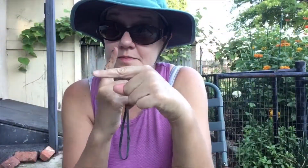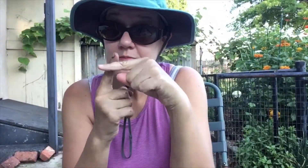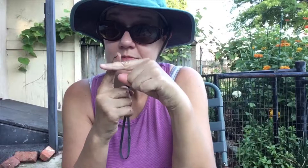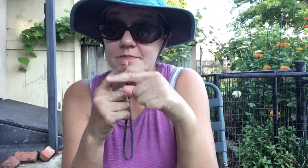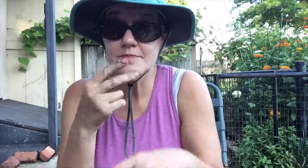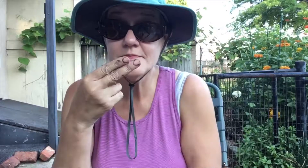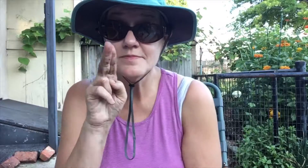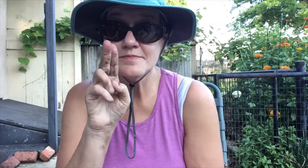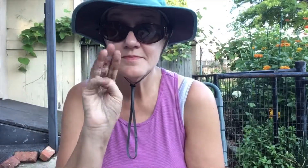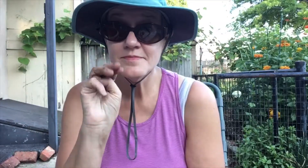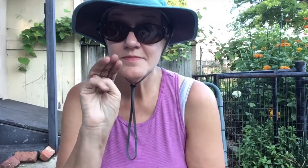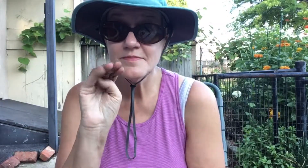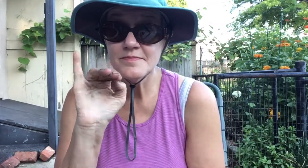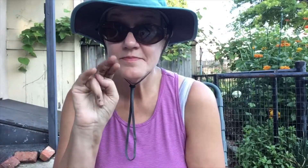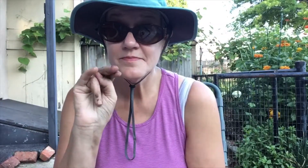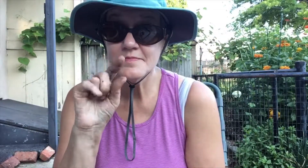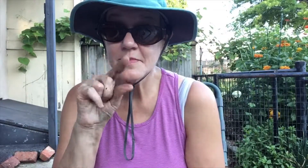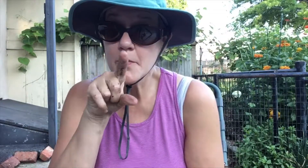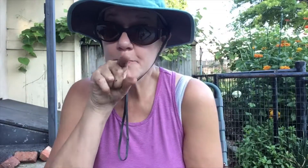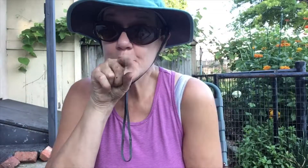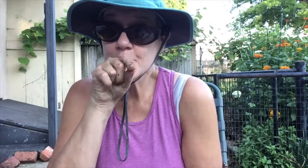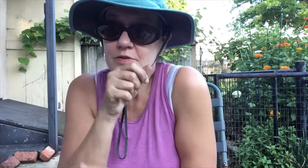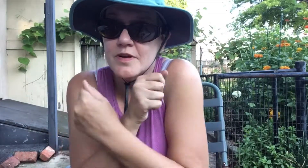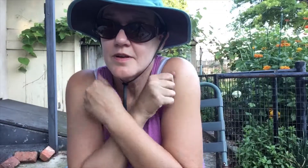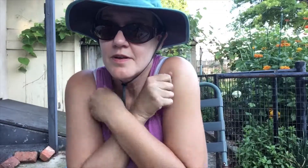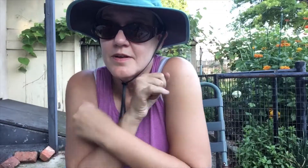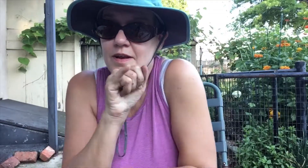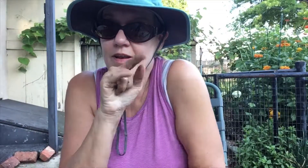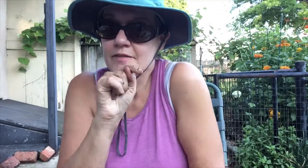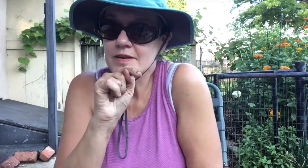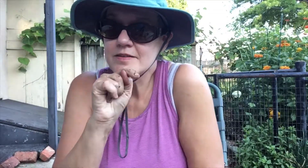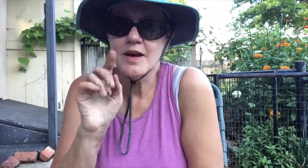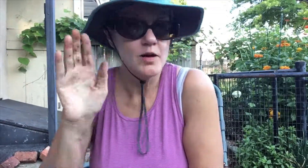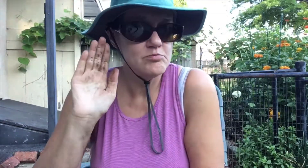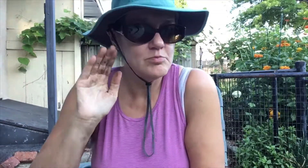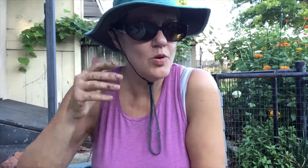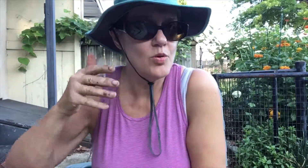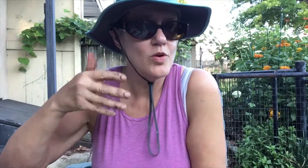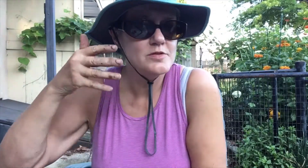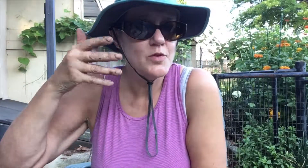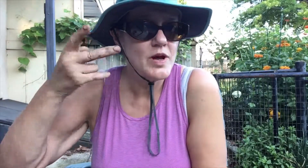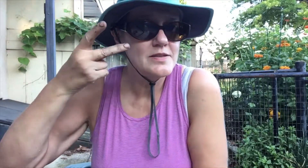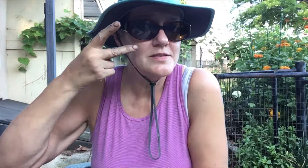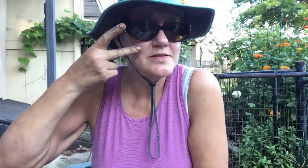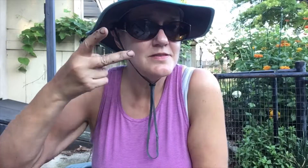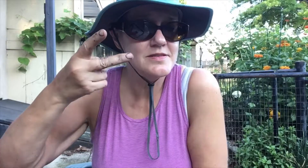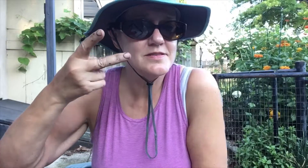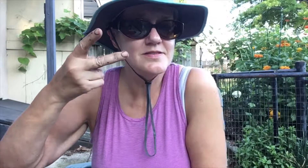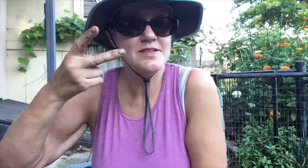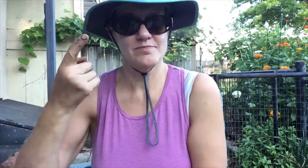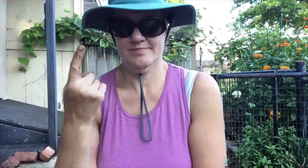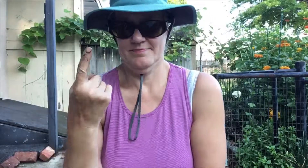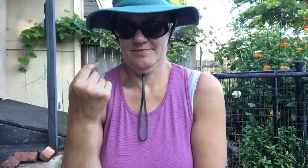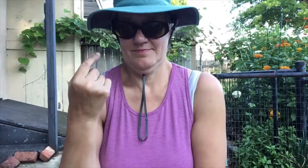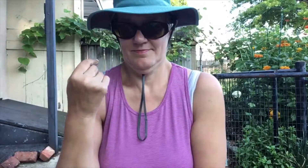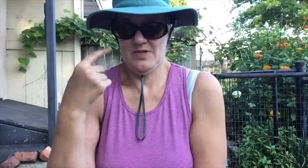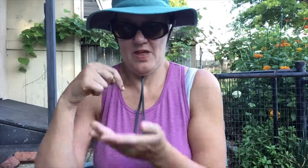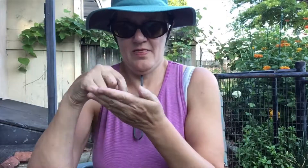I also decided to let them grow on the fence because I noticed that hummingbirds love them. Once in a while, I'd see a